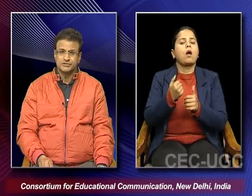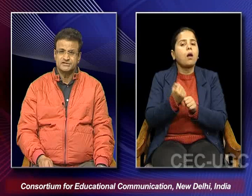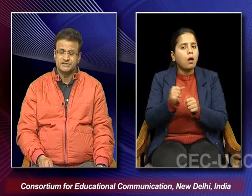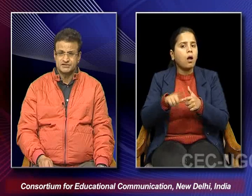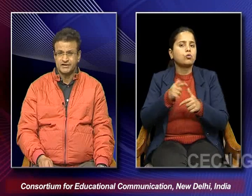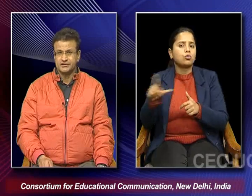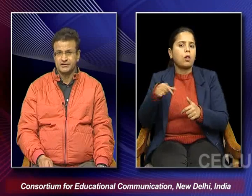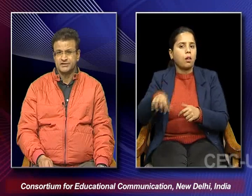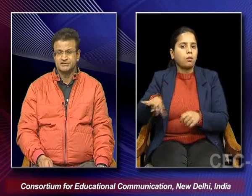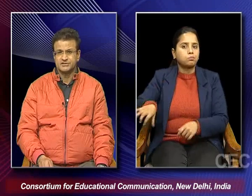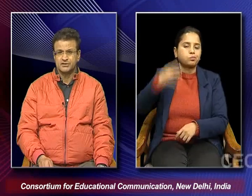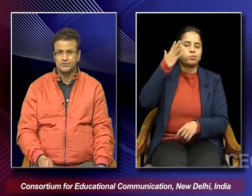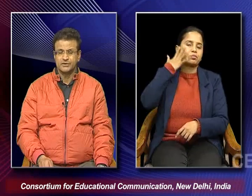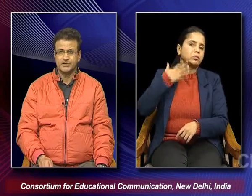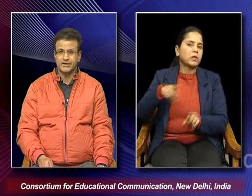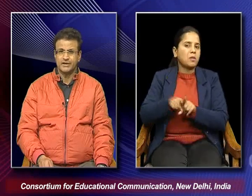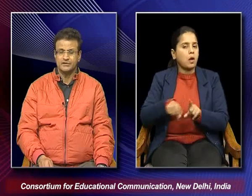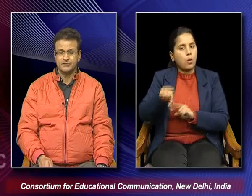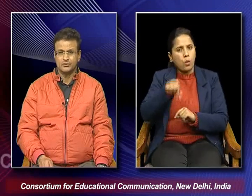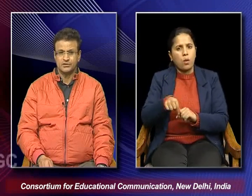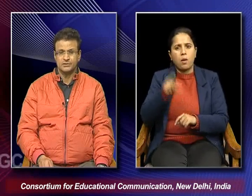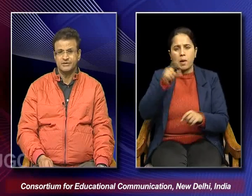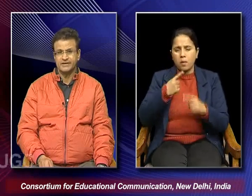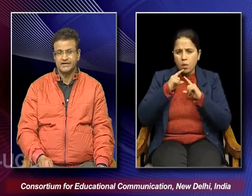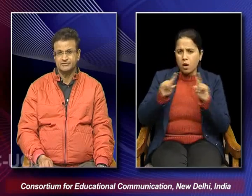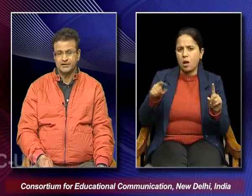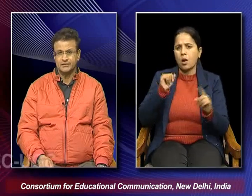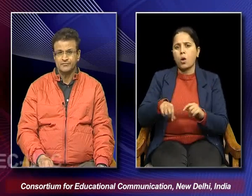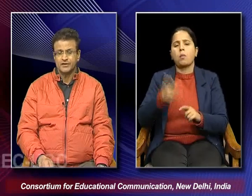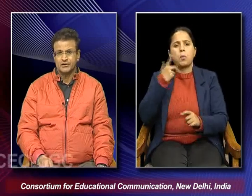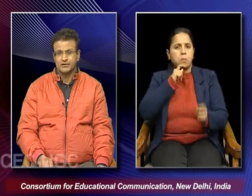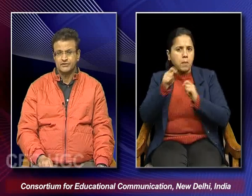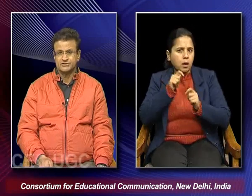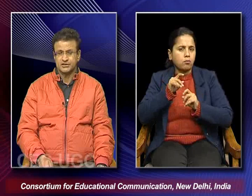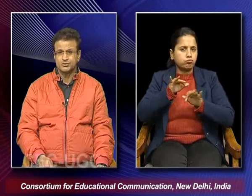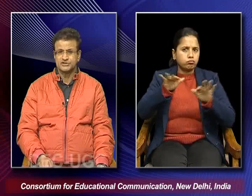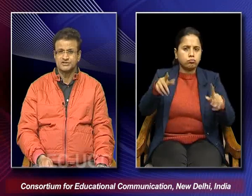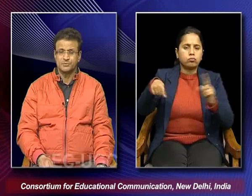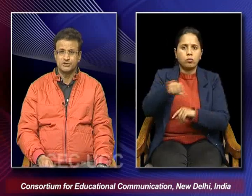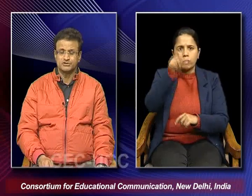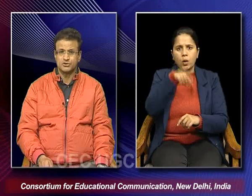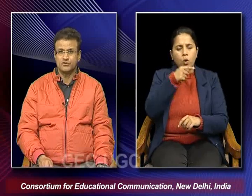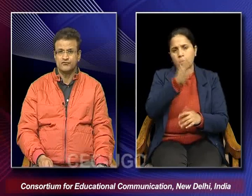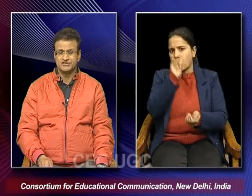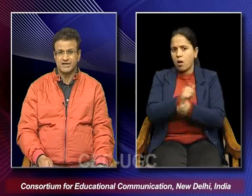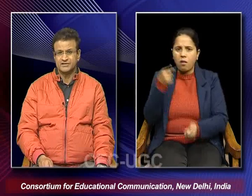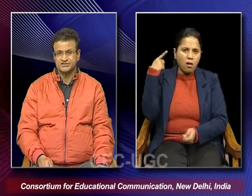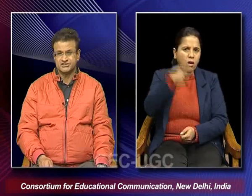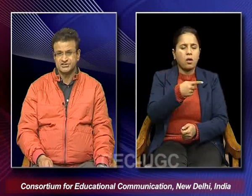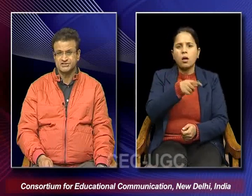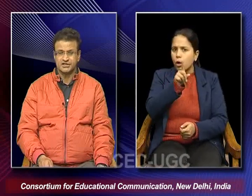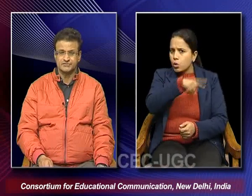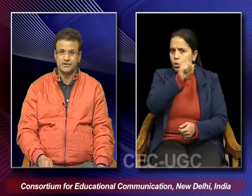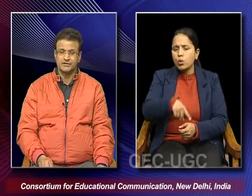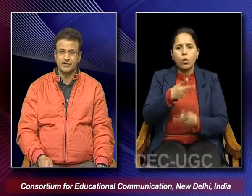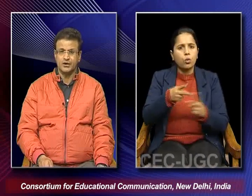So this incident raised a hue and cry in the local media as well, which accuses the police of vigilant